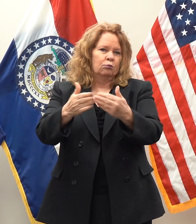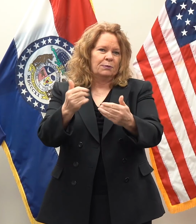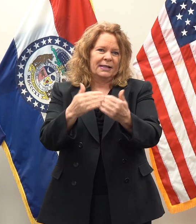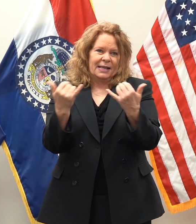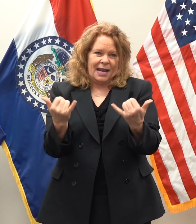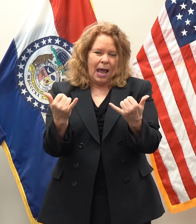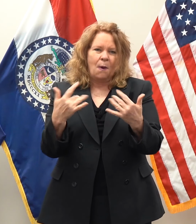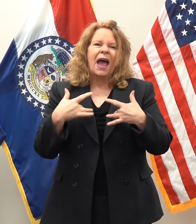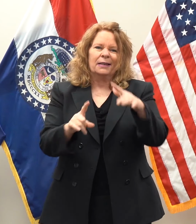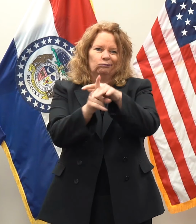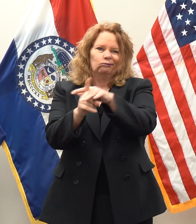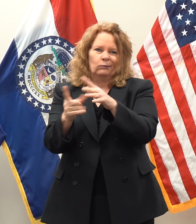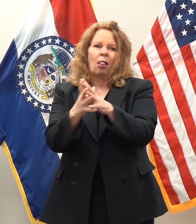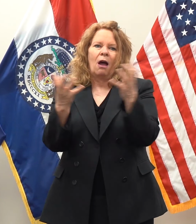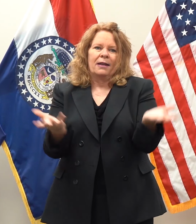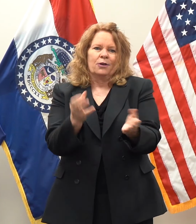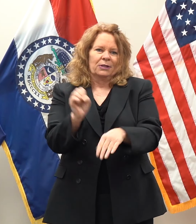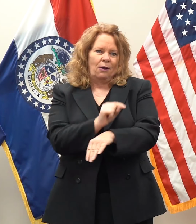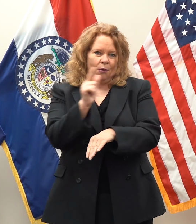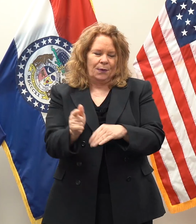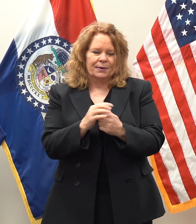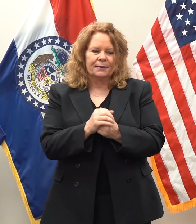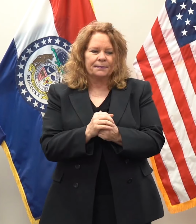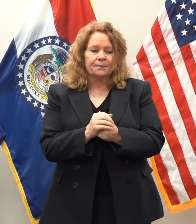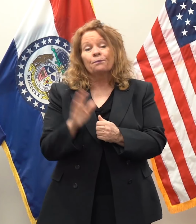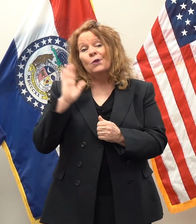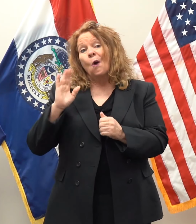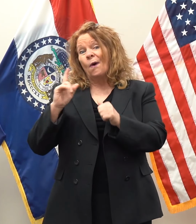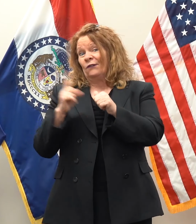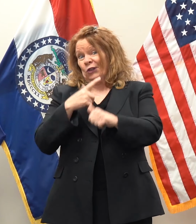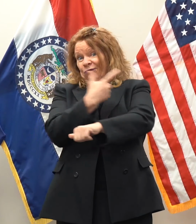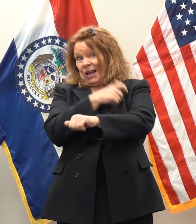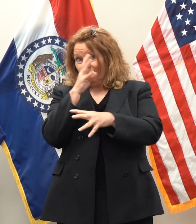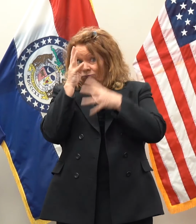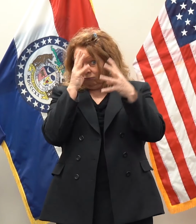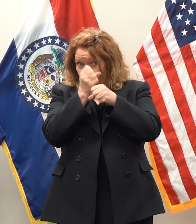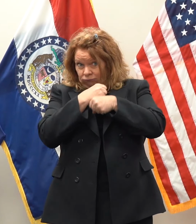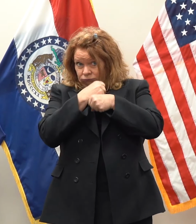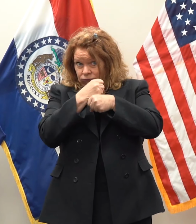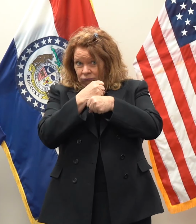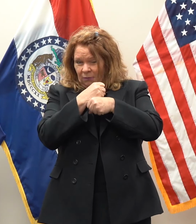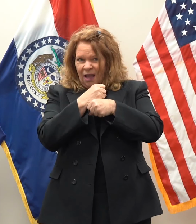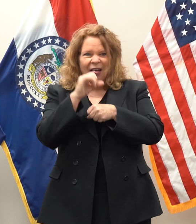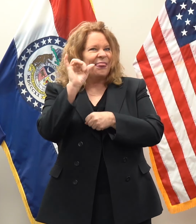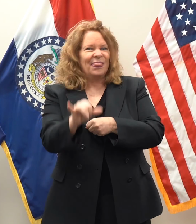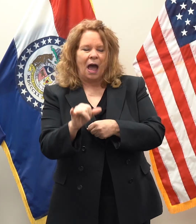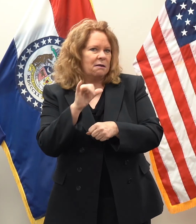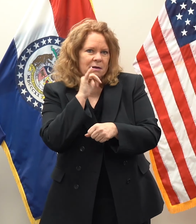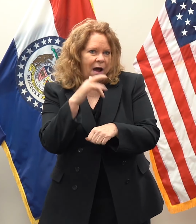common version in St. Louis County. When the original vaccine and booster shots were created, these new variants didn't